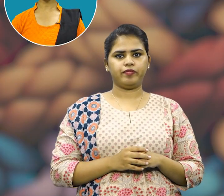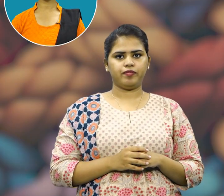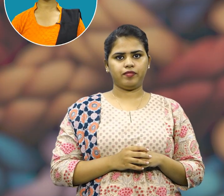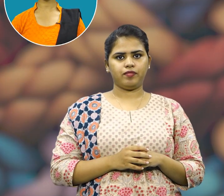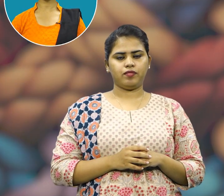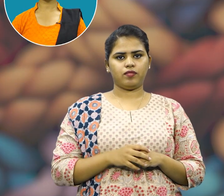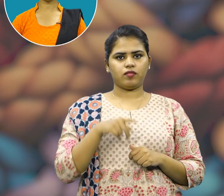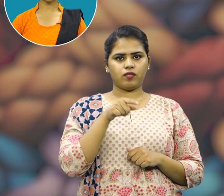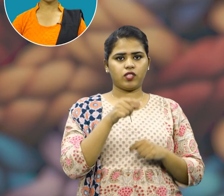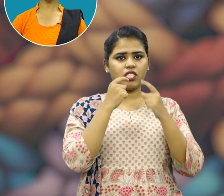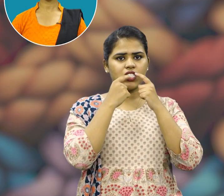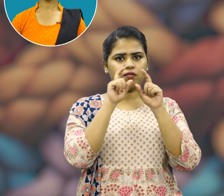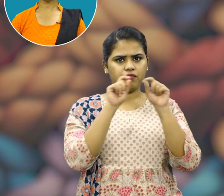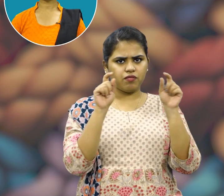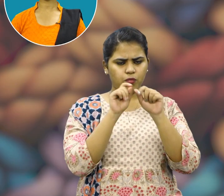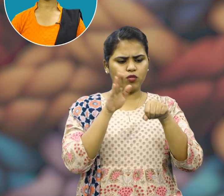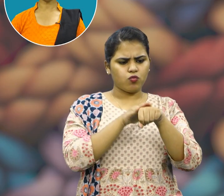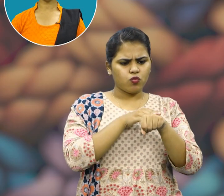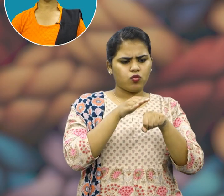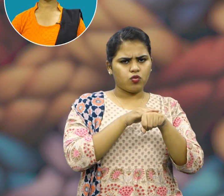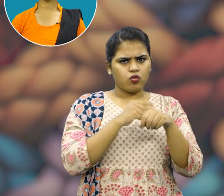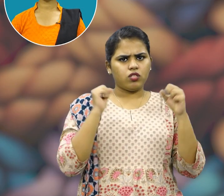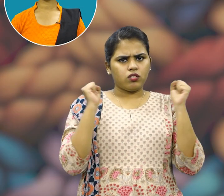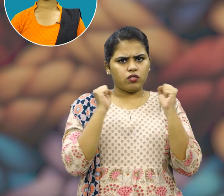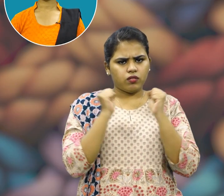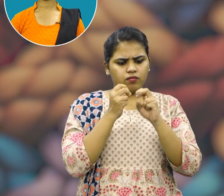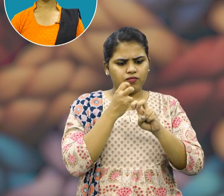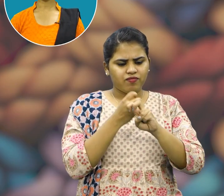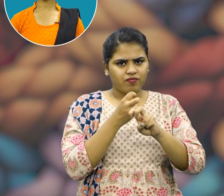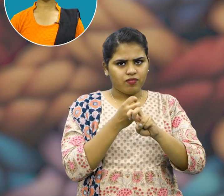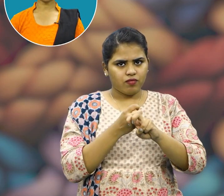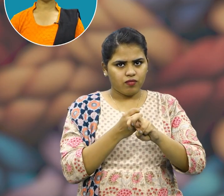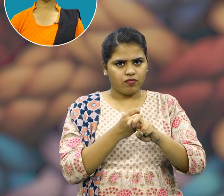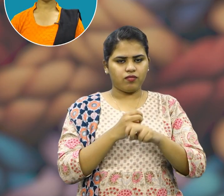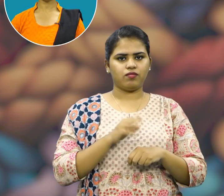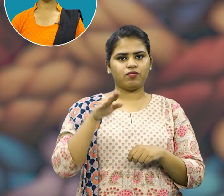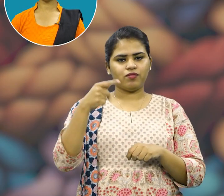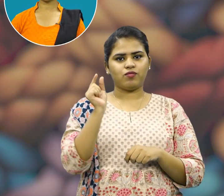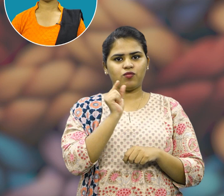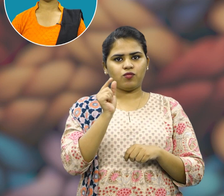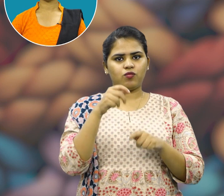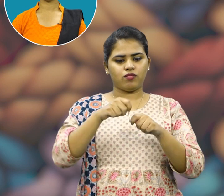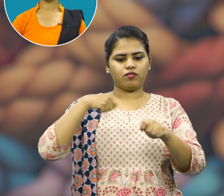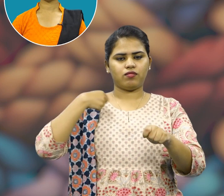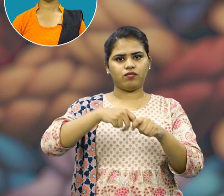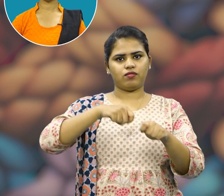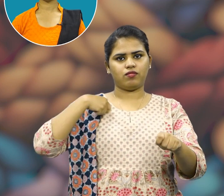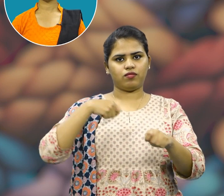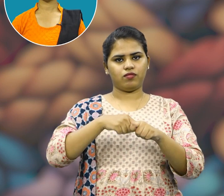The fiber solidifies as it cools and can be spun or woven.